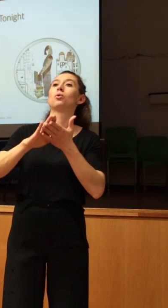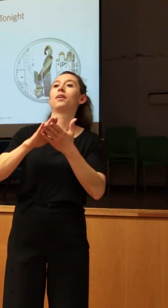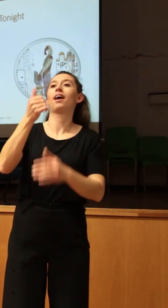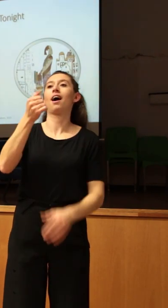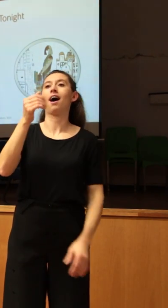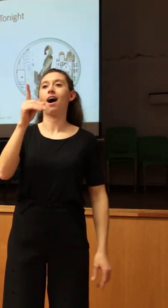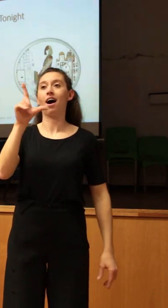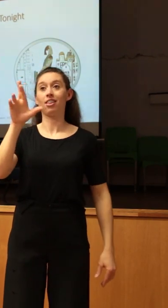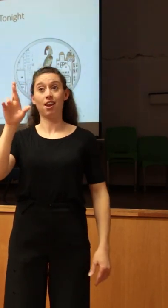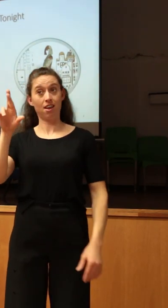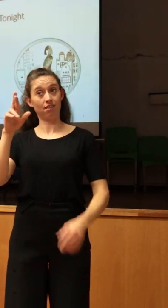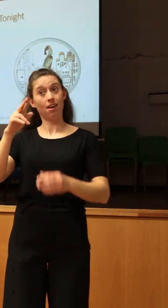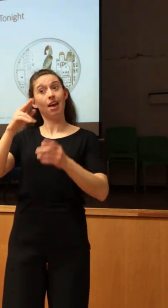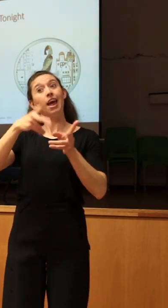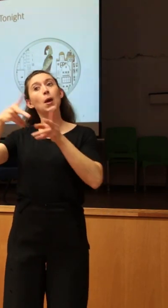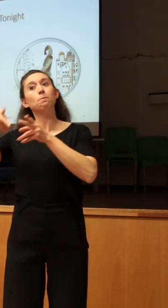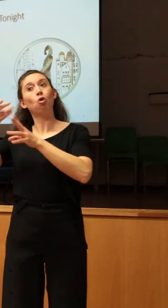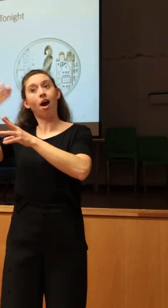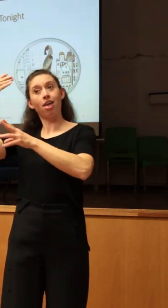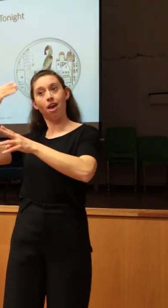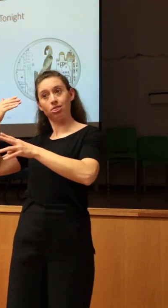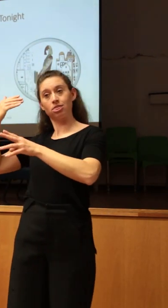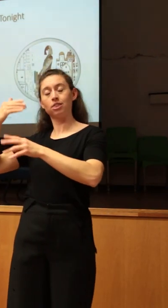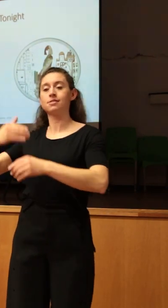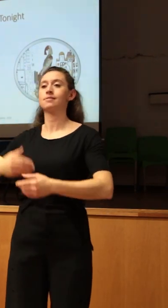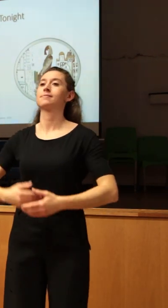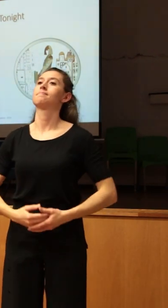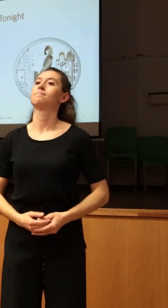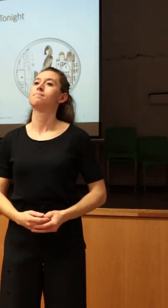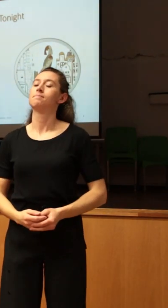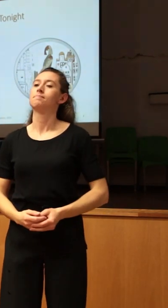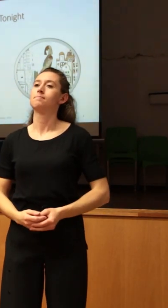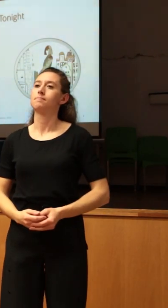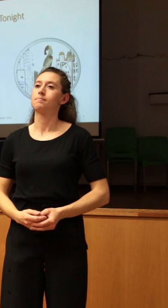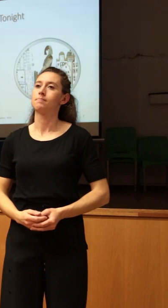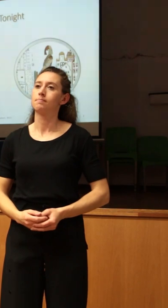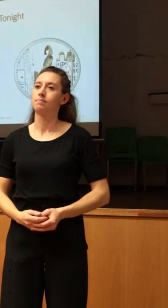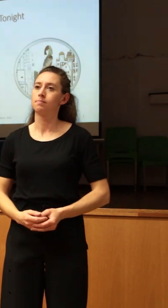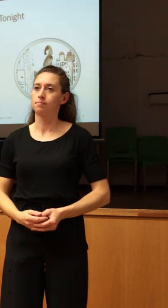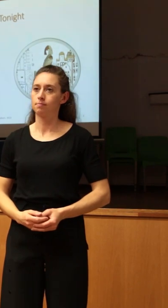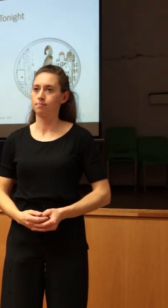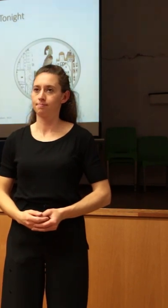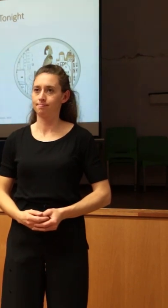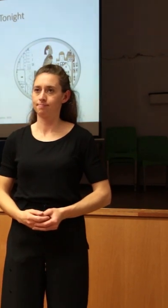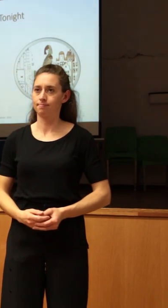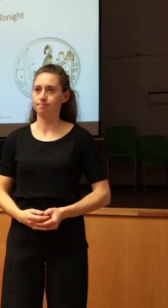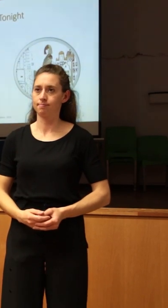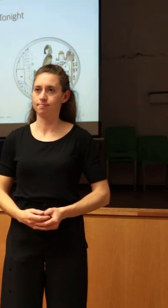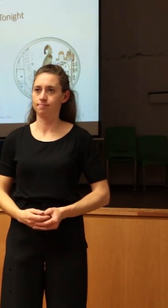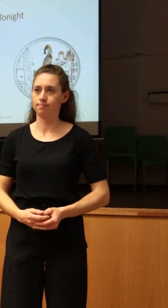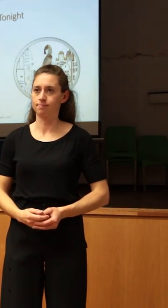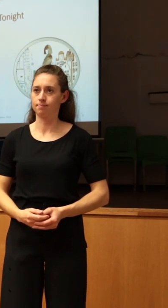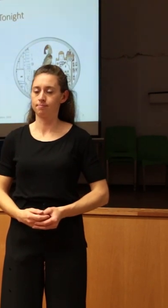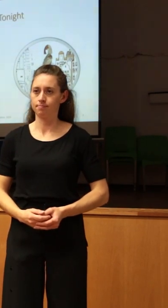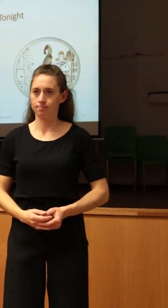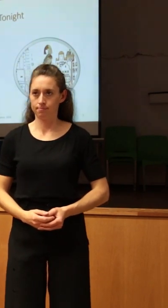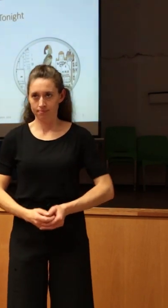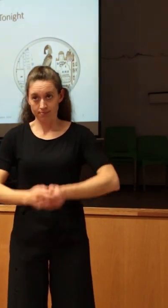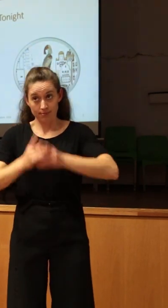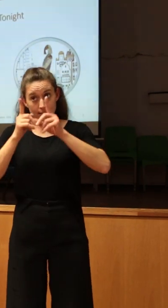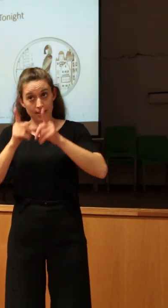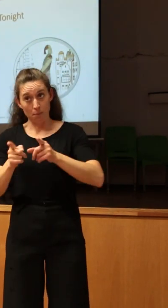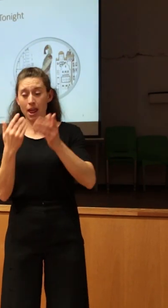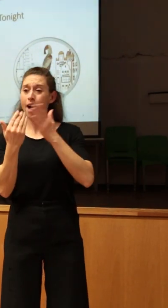y su tiempo. And how is that his time forced him to look for non-linear solutions in life? Y